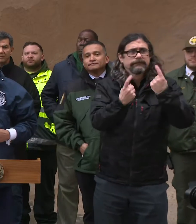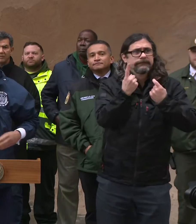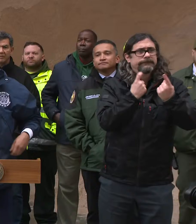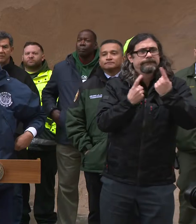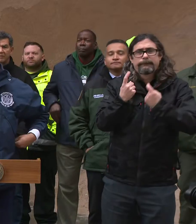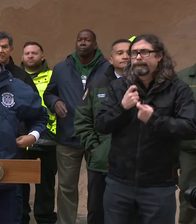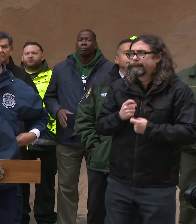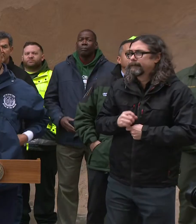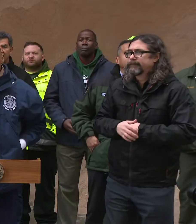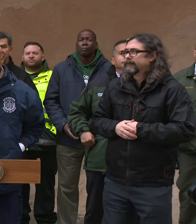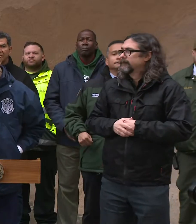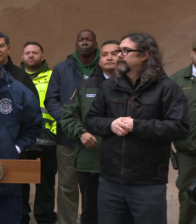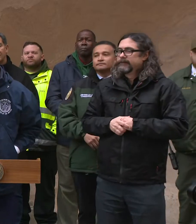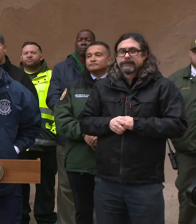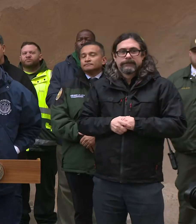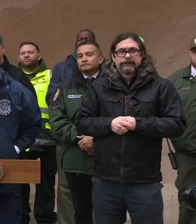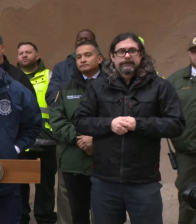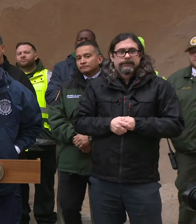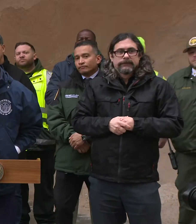Yes.